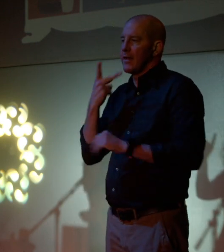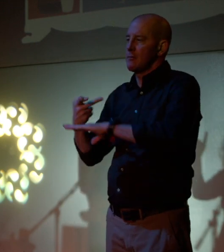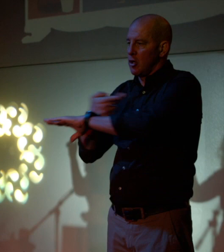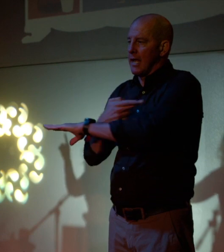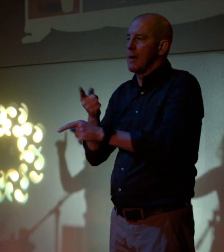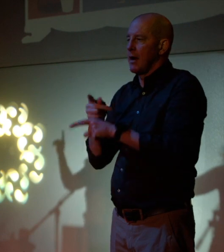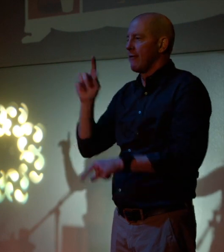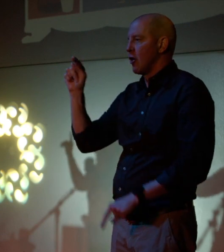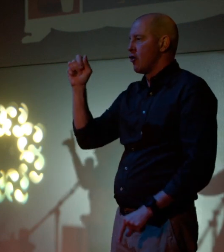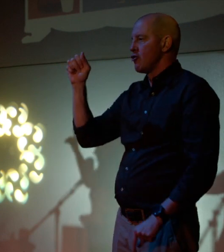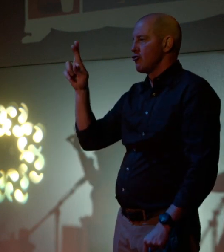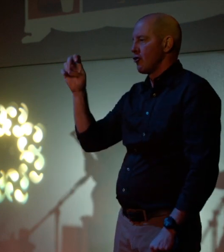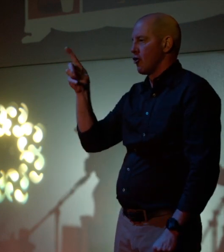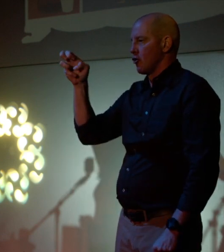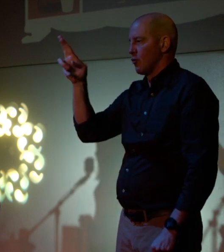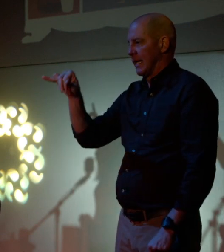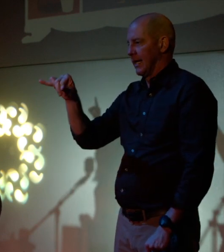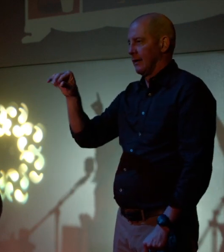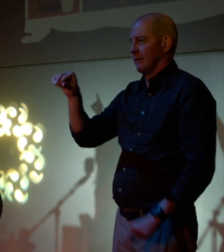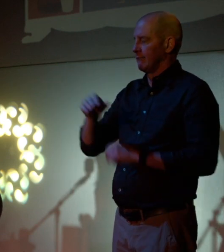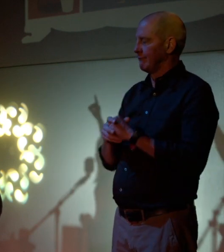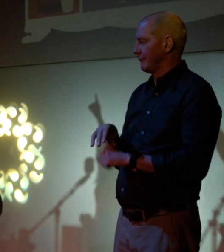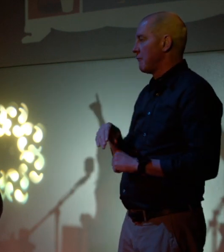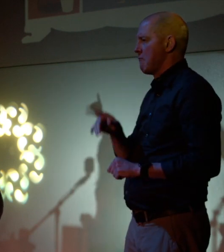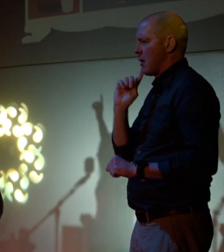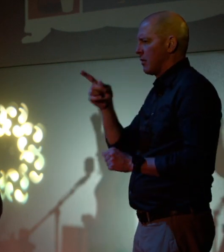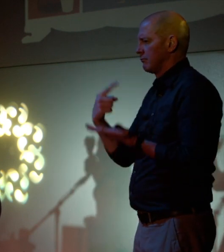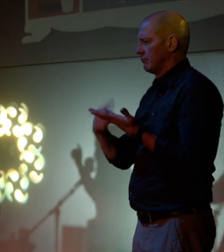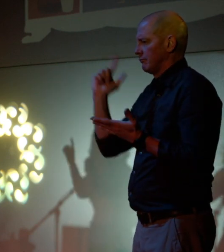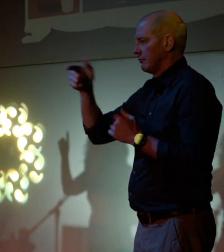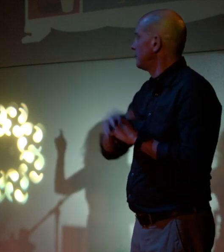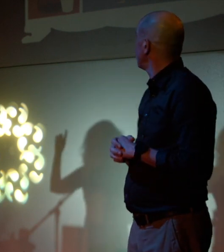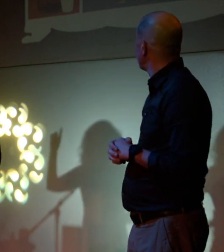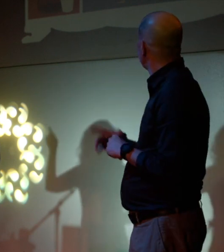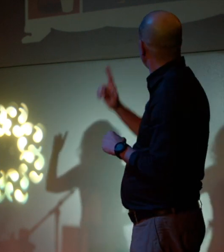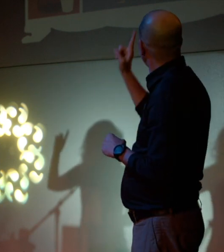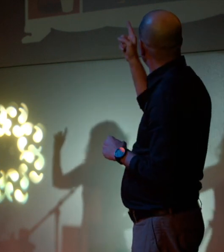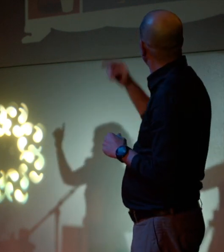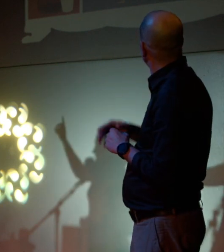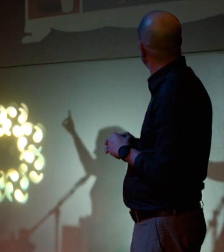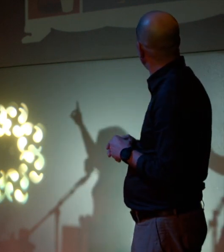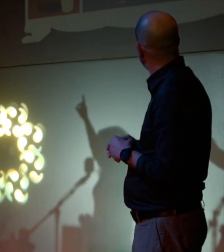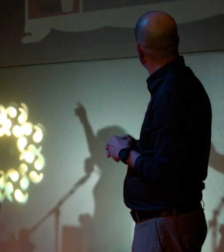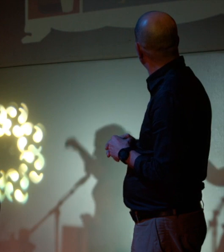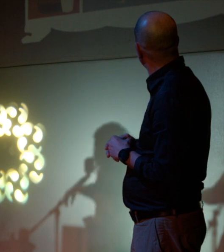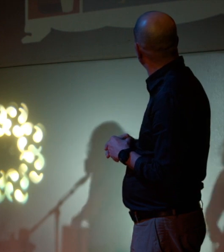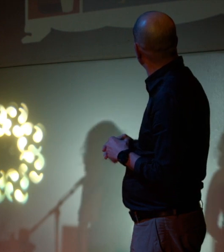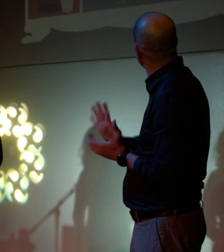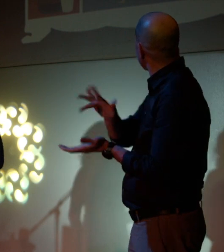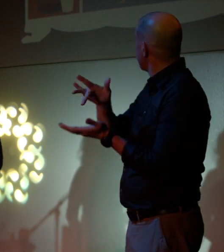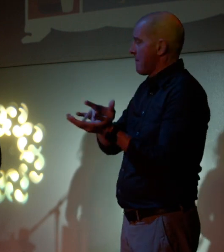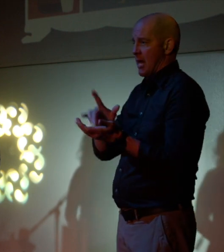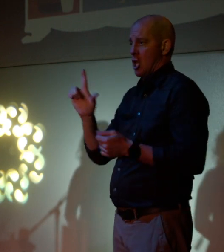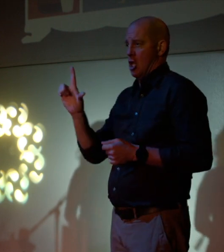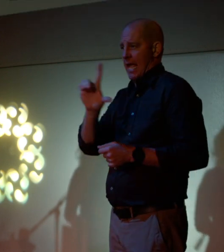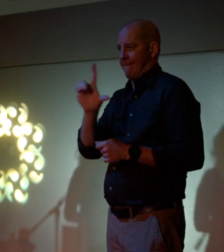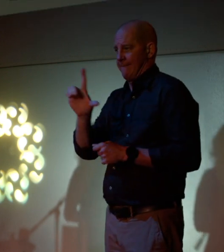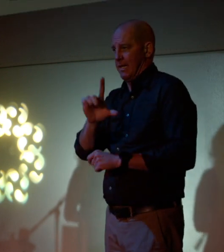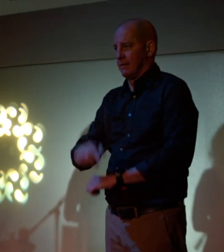pretty awesome. But tonight I want to talk a little bit more about that wee beastie up in the middle left.